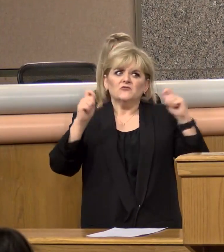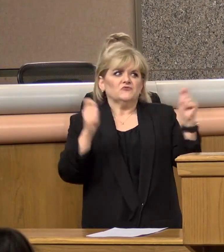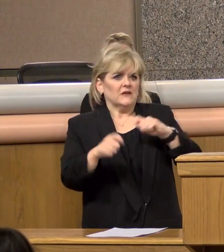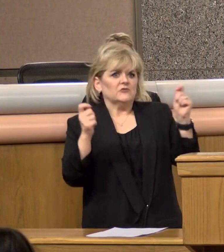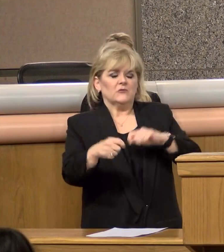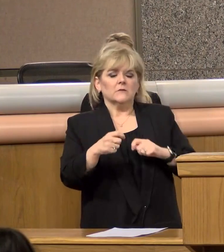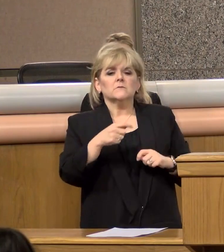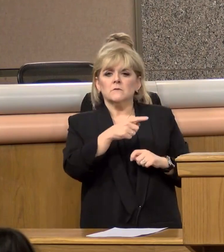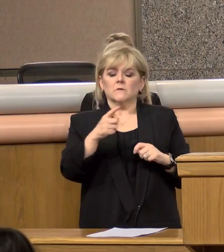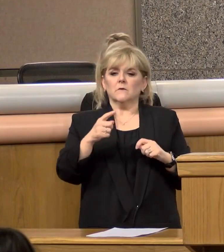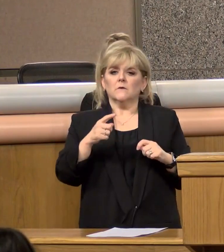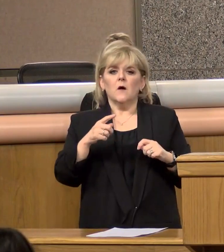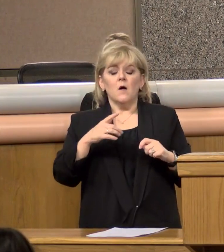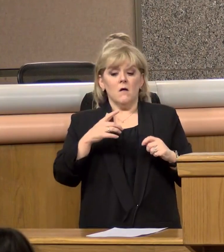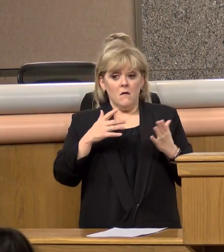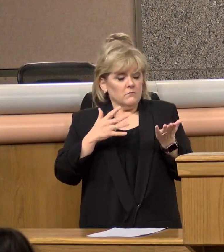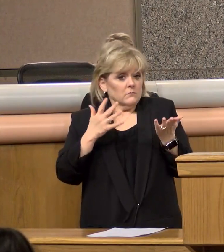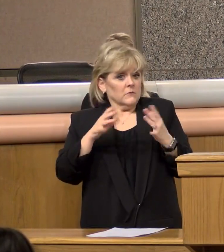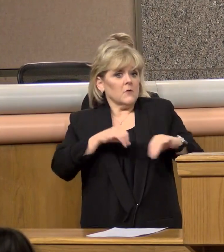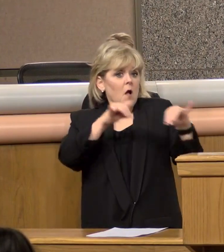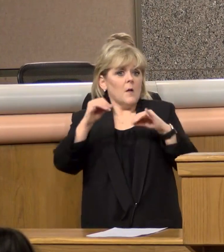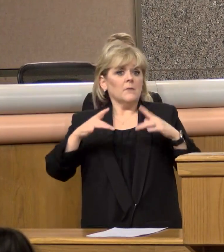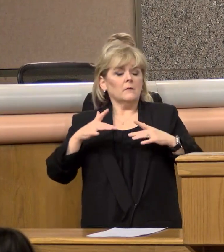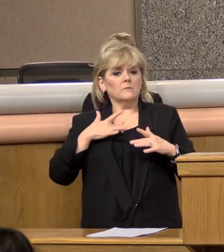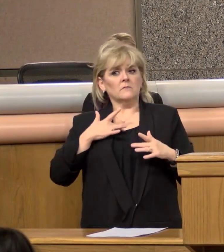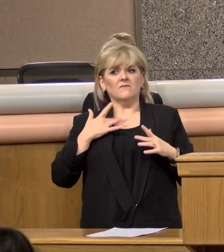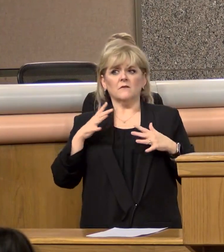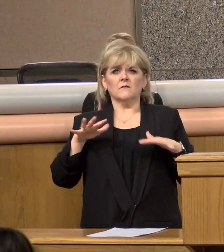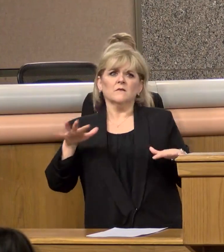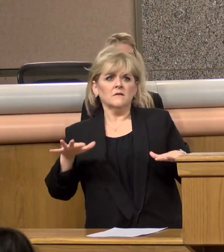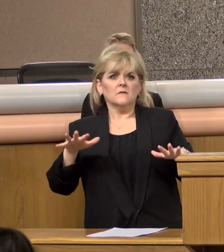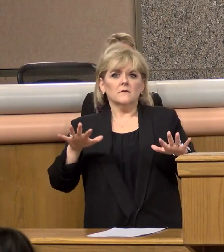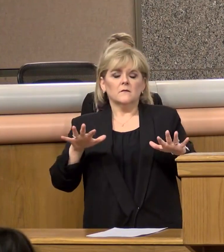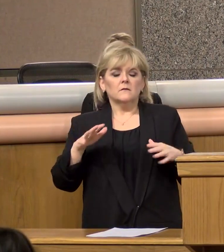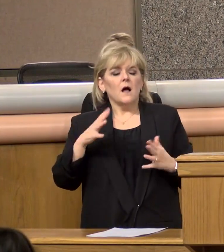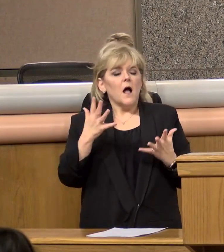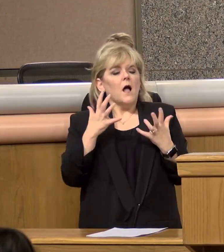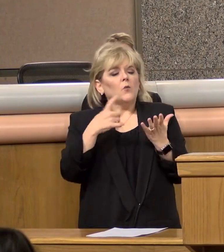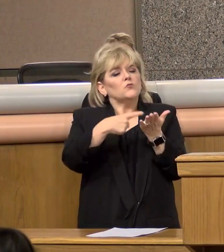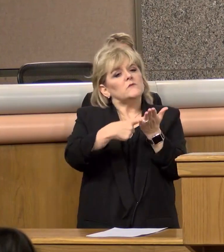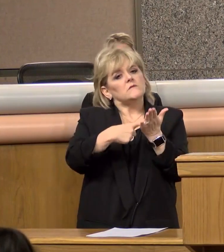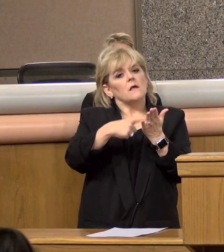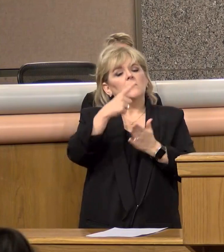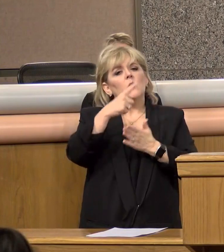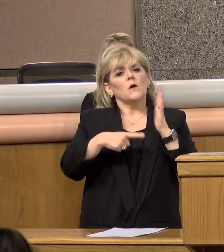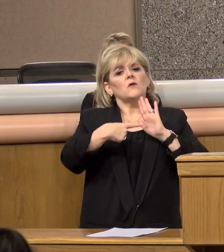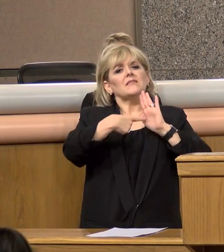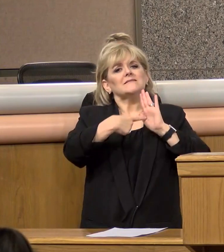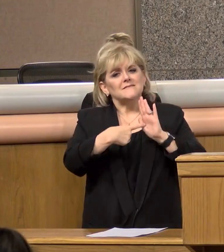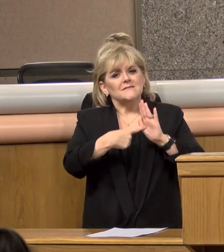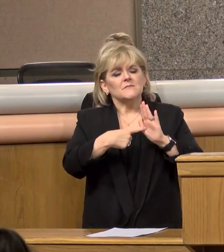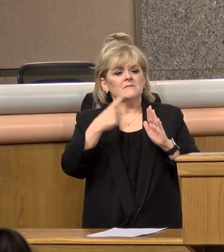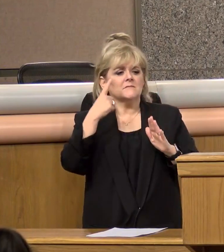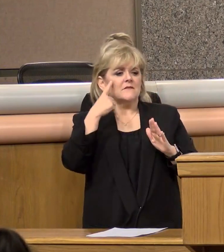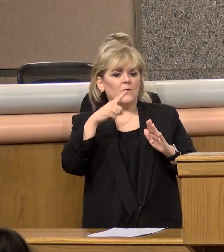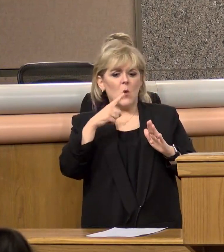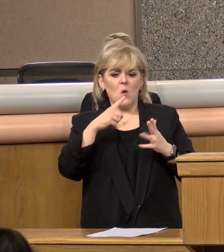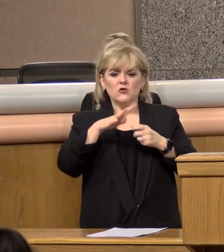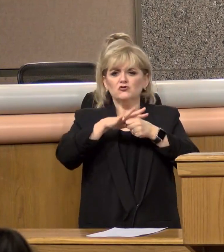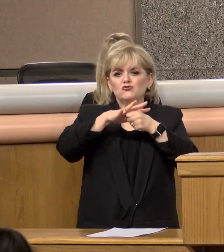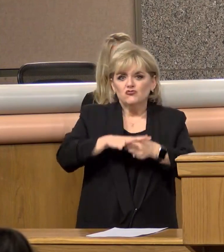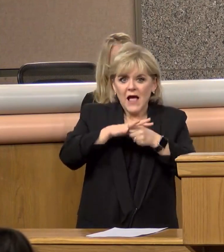for people to feel a bit out of sorts. And so I want to talk briefly about what are the symptoms of significant stress? And what are some